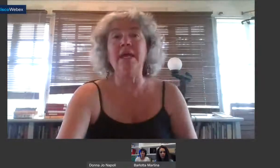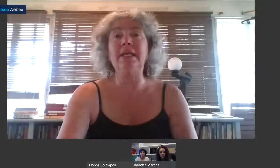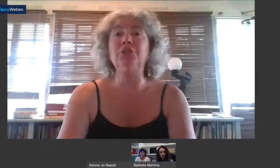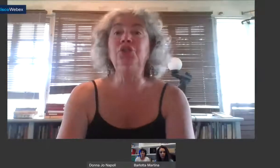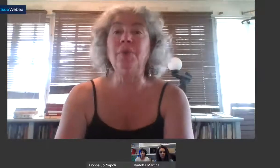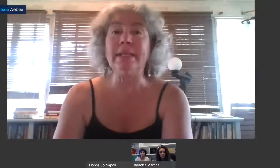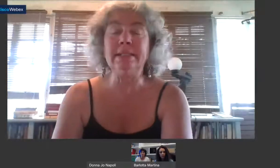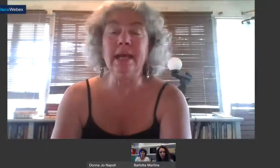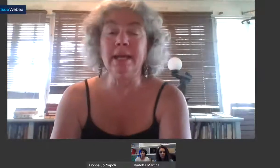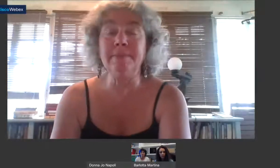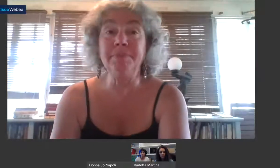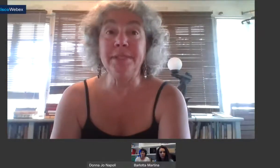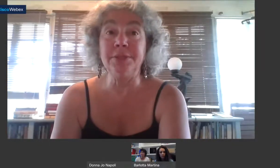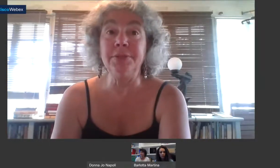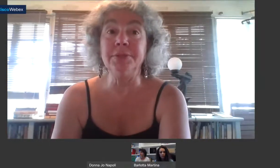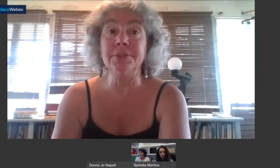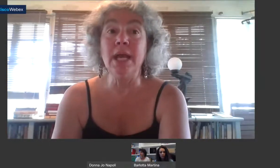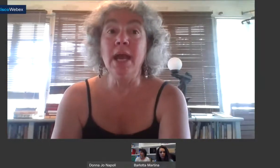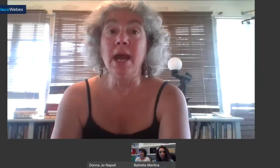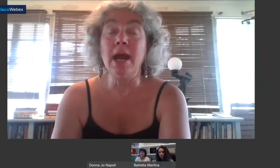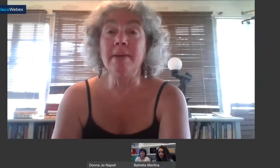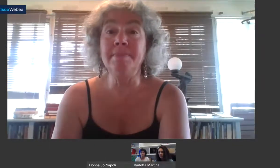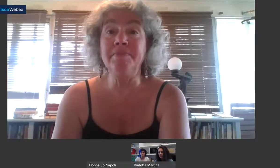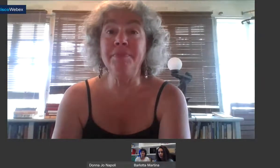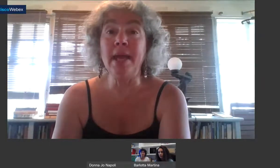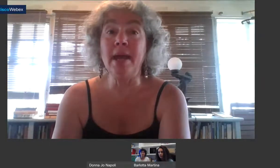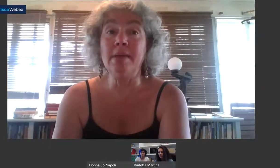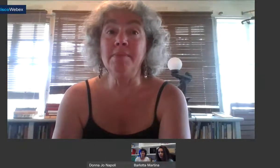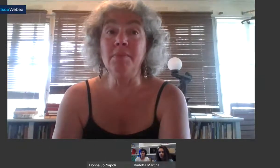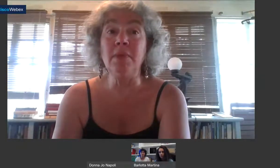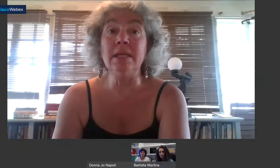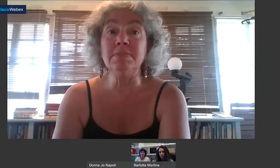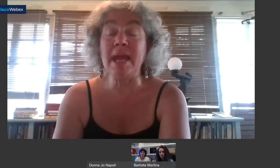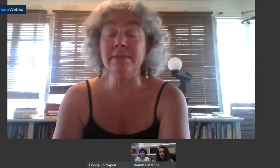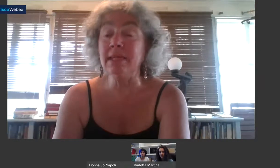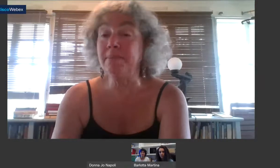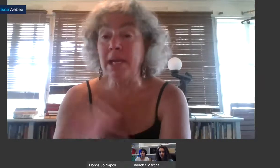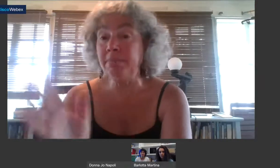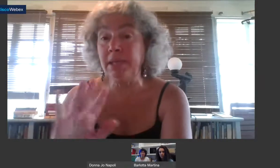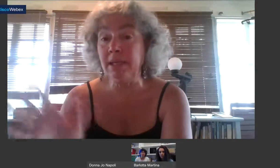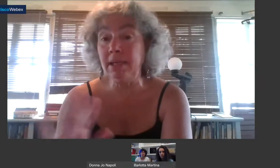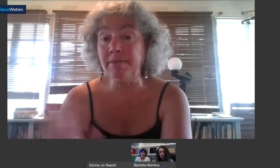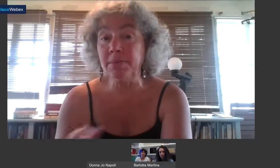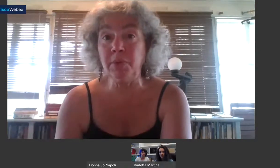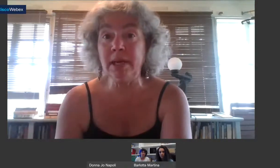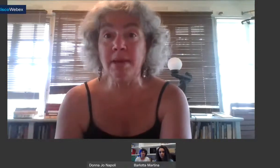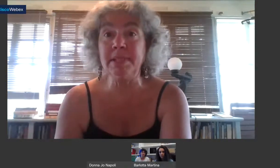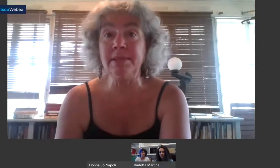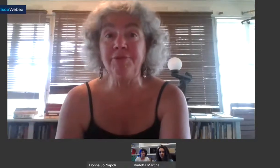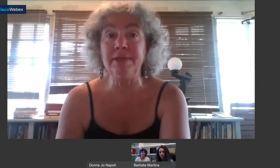a joint that's used. We expect that it might be even more common than